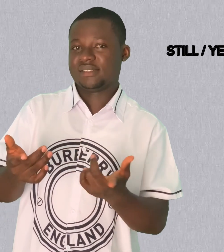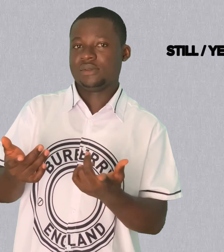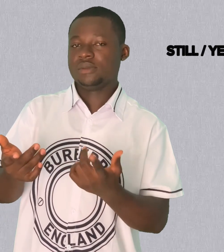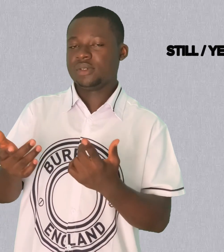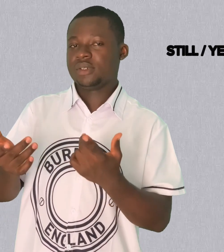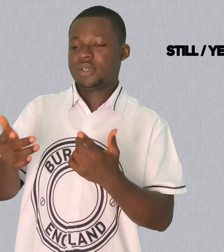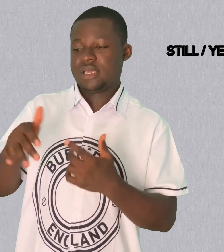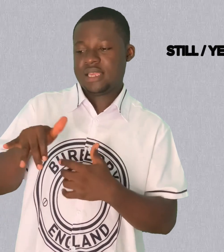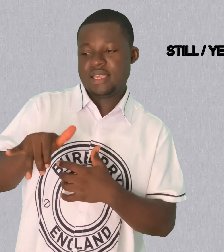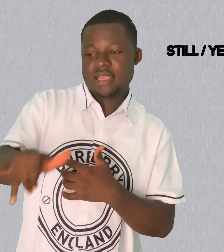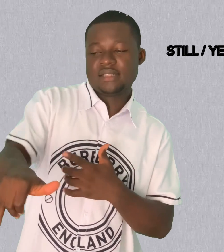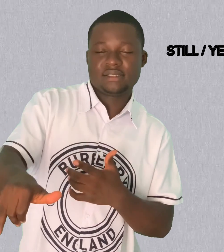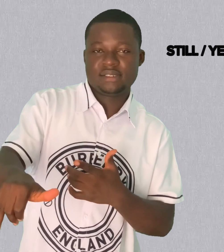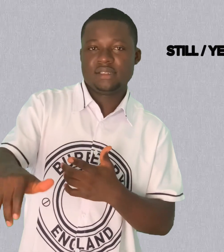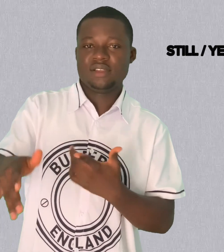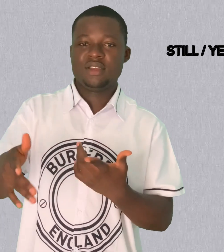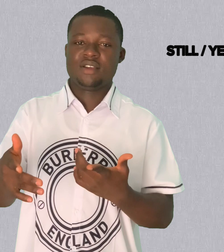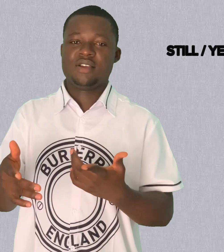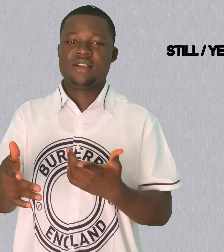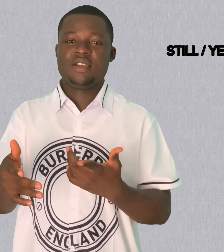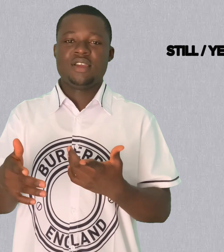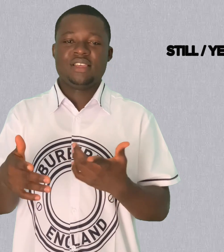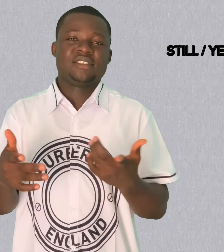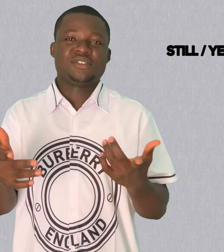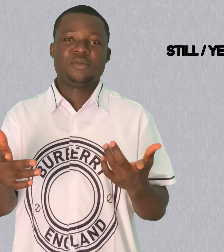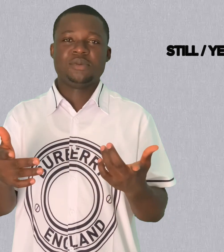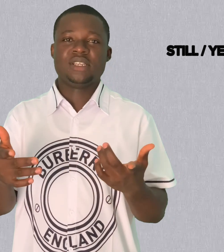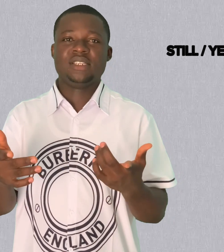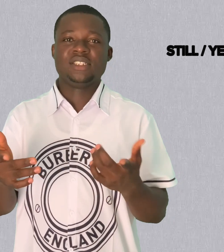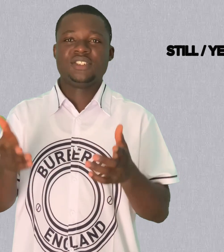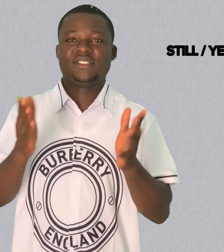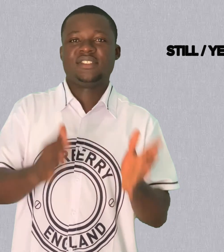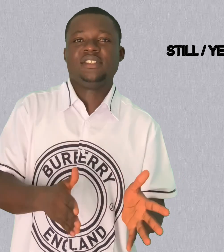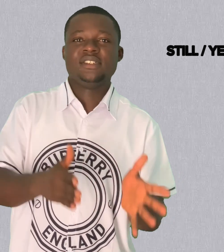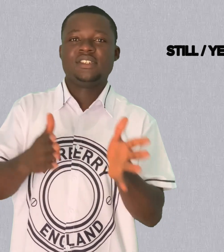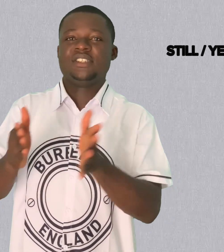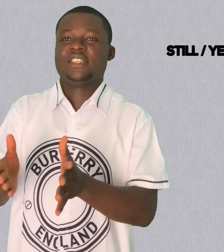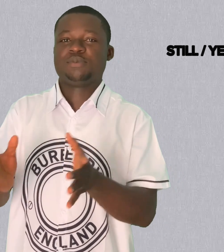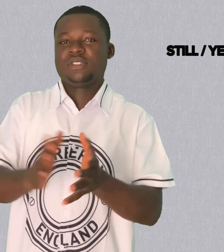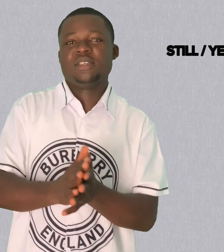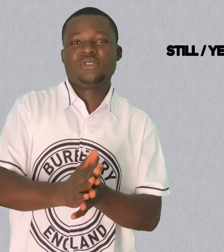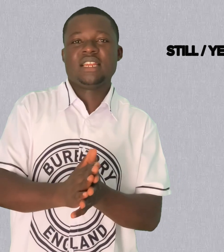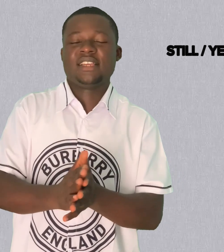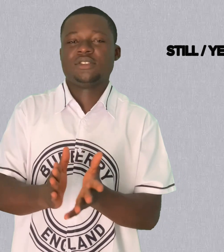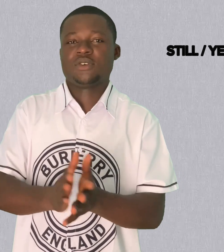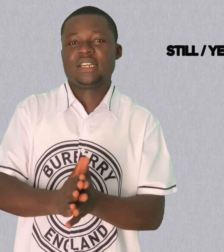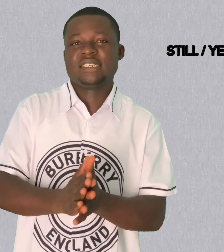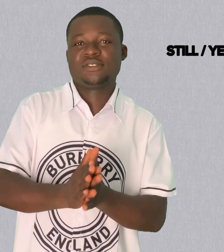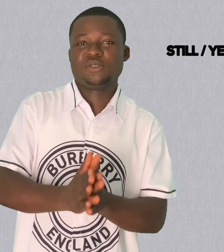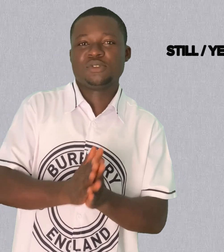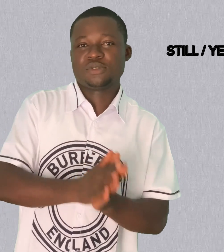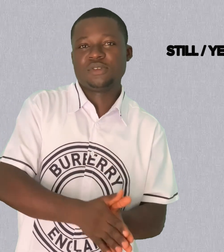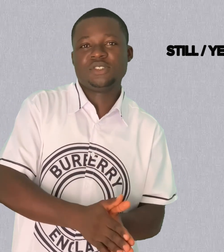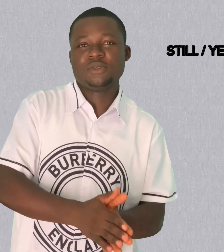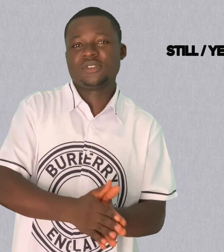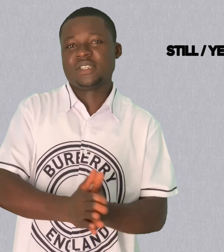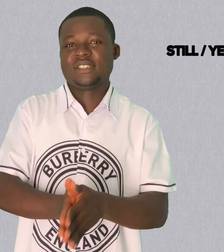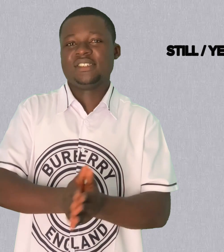still, yet. Yes, some people say in English, still, yet. Putting them together is not correct. That's going to be tautology because you're saying the same